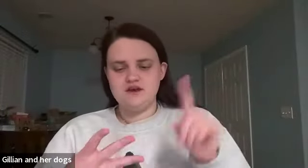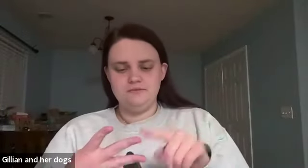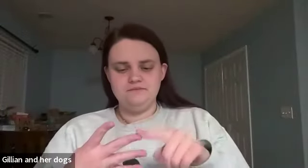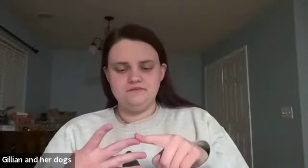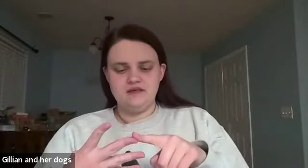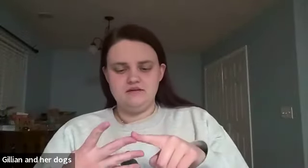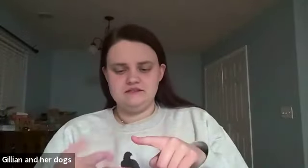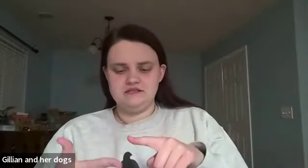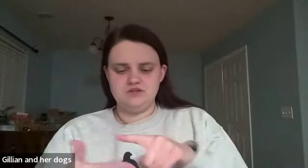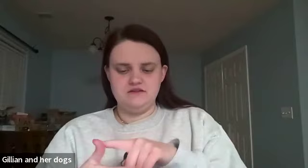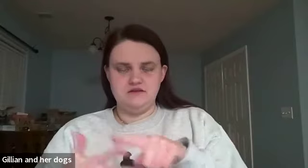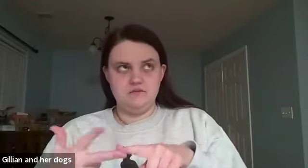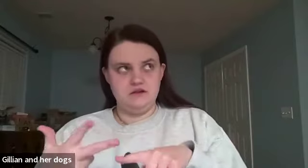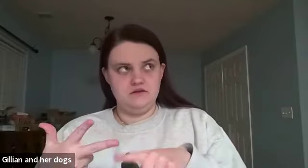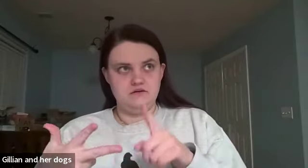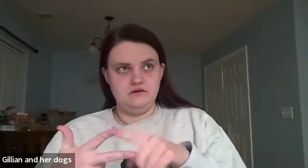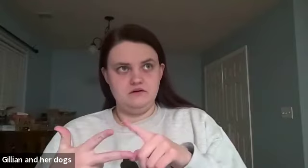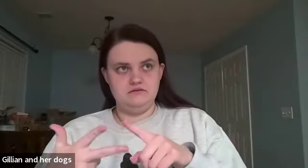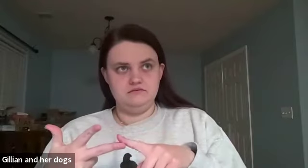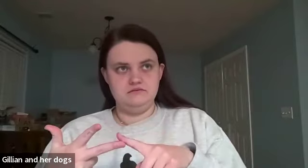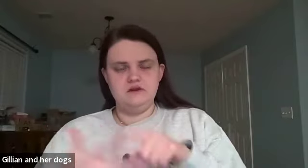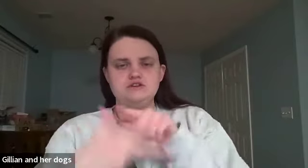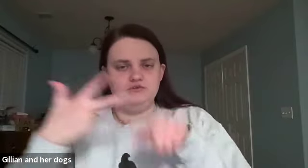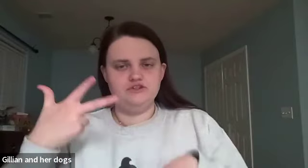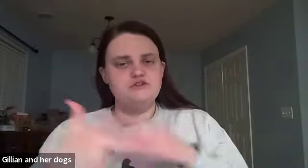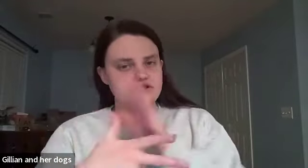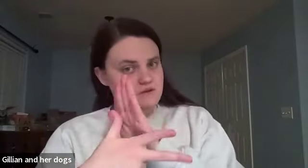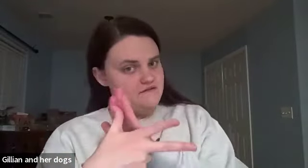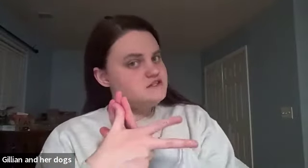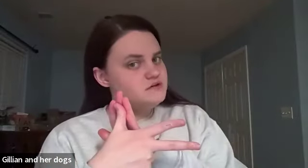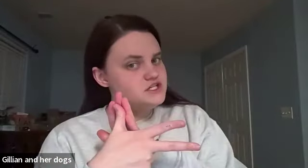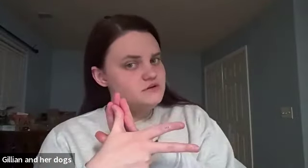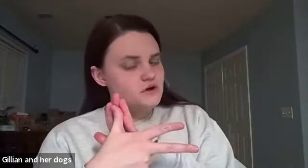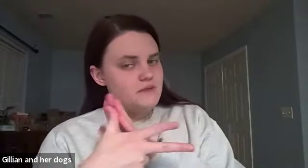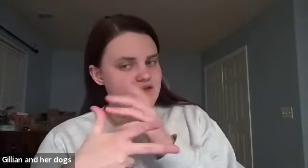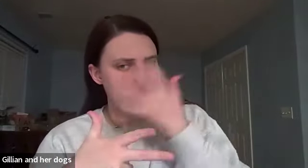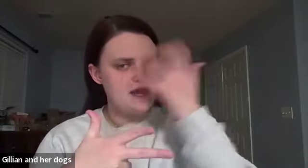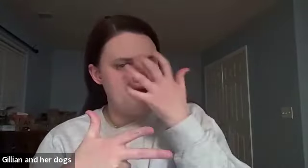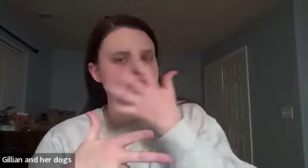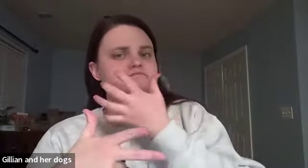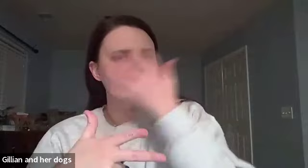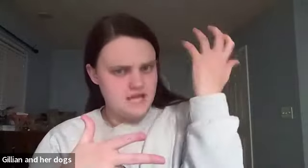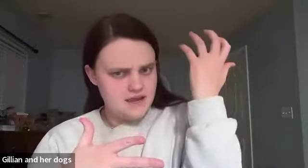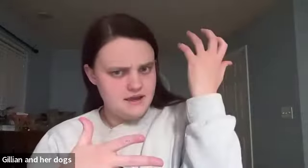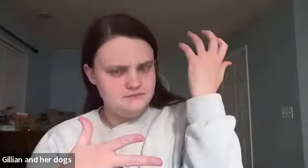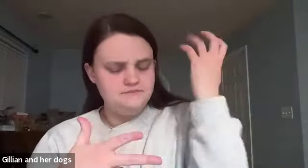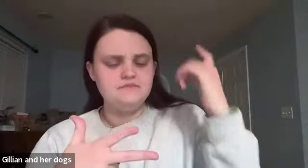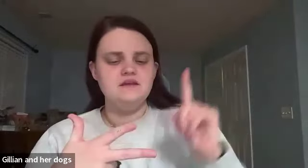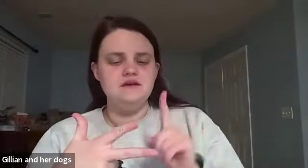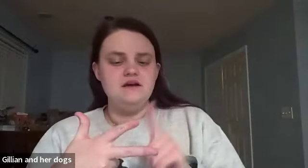So let's see. I'm trying to think of how many there are. We'll do 3. So we have this original with our mad, the mad, mad.